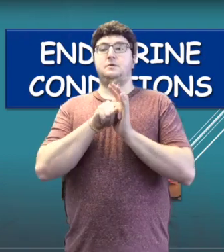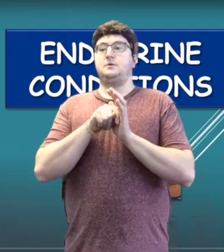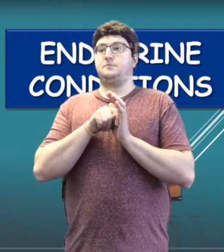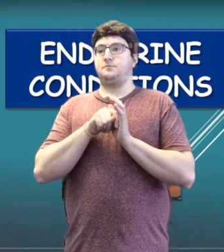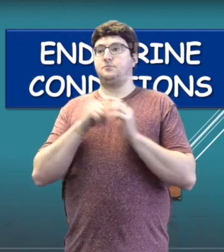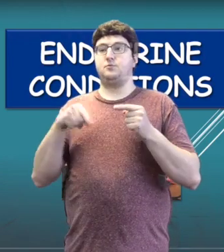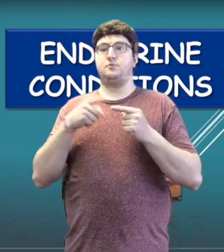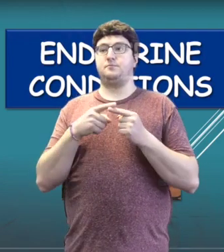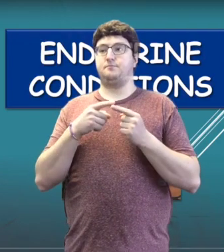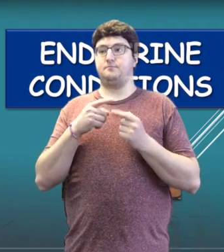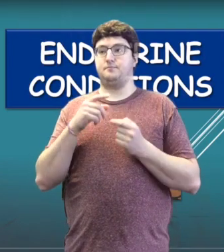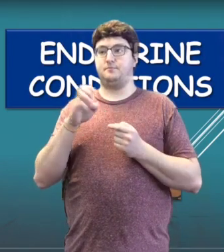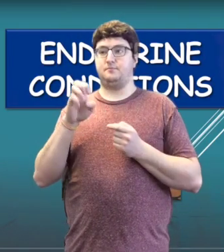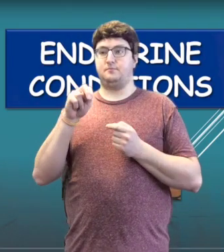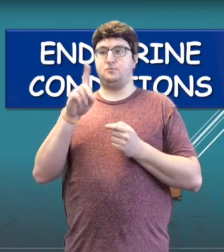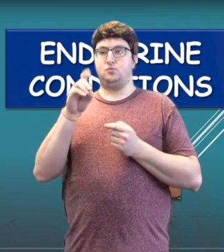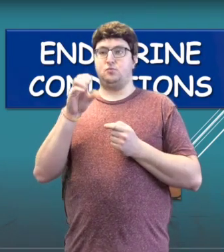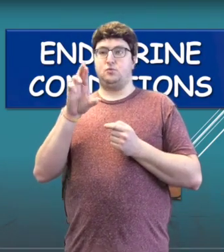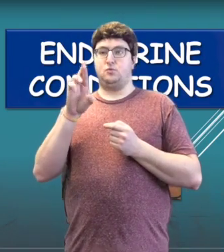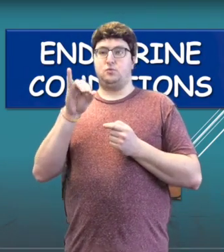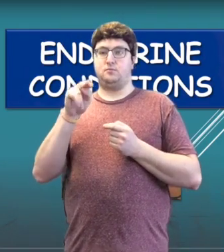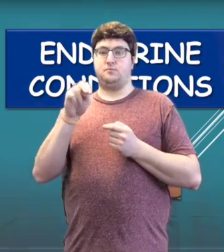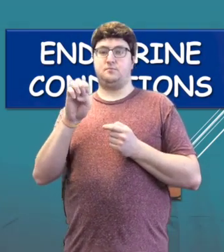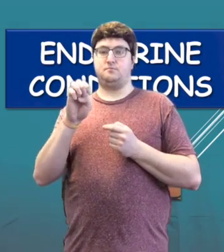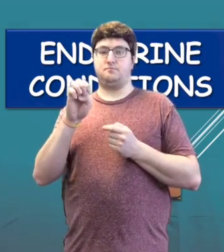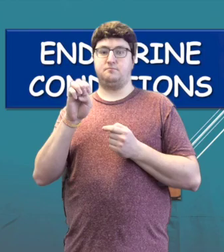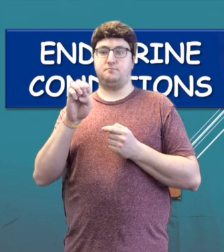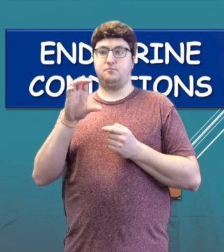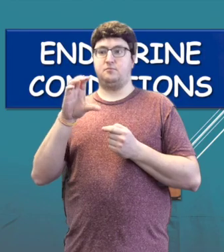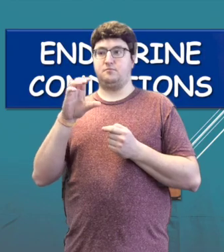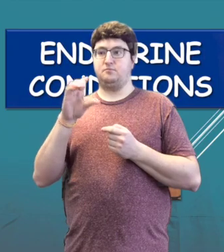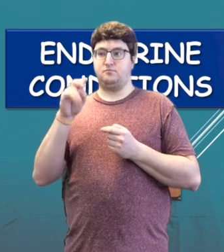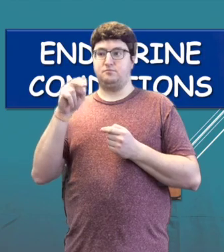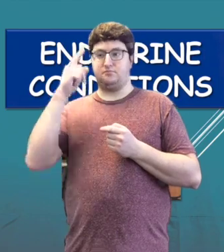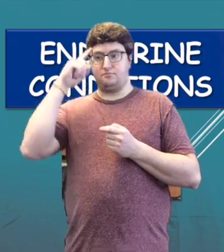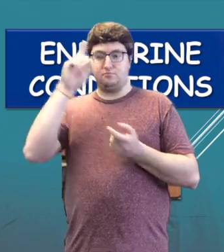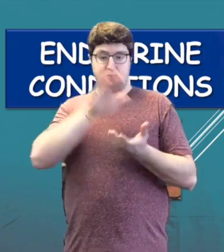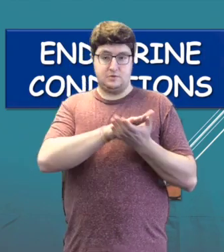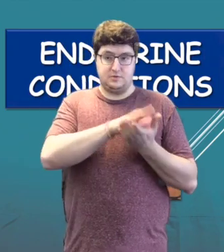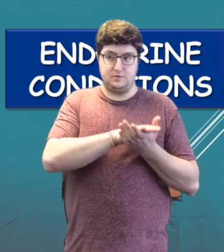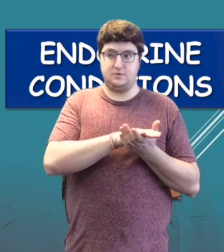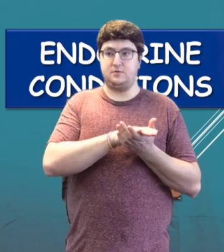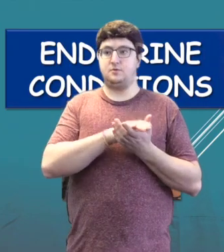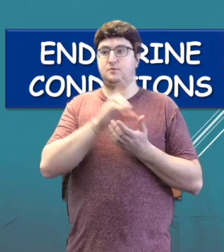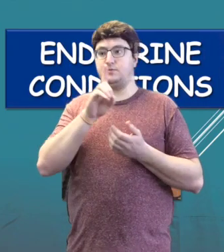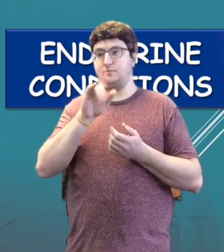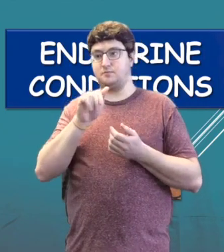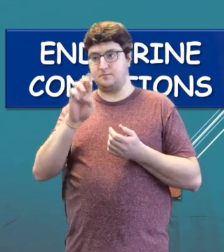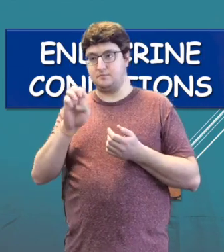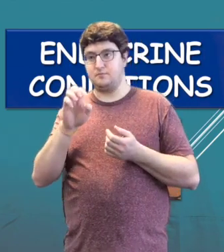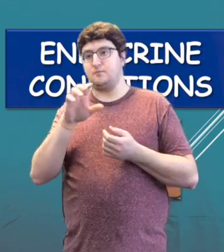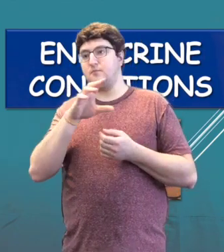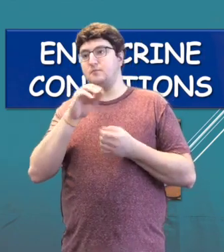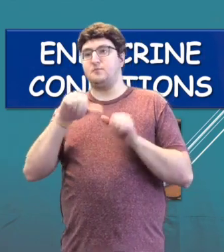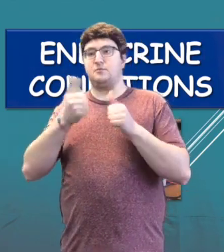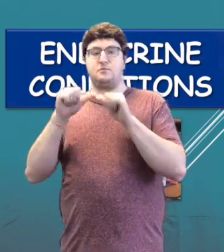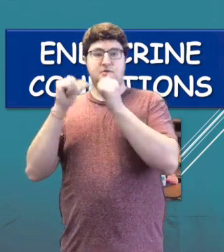provides general information about endocrine conditions to schools, licensed childcare facilities, and agencies